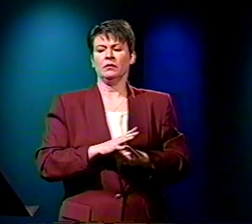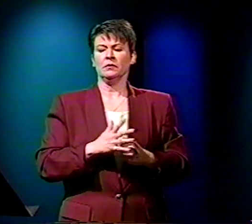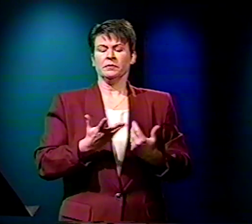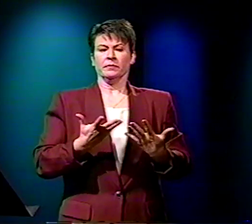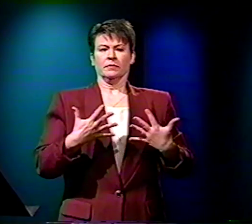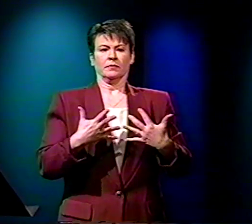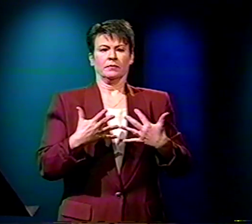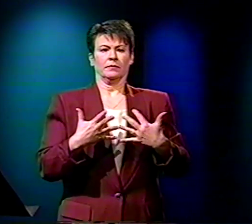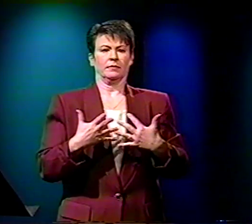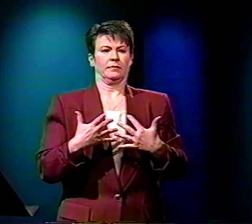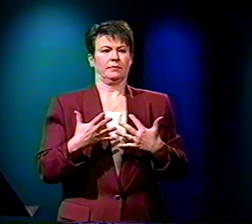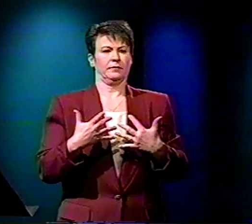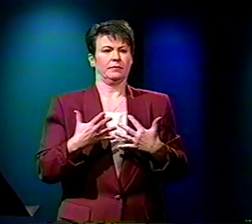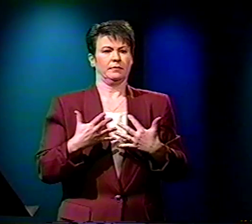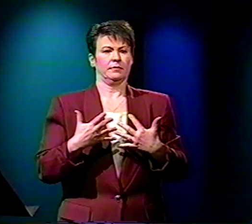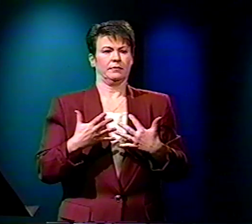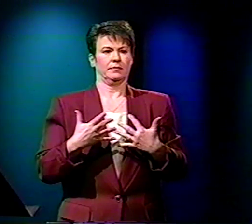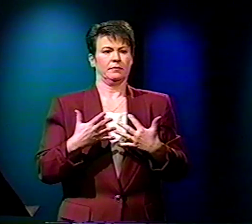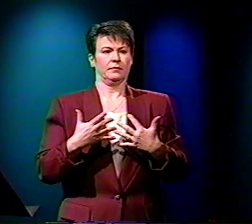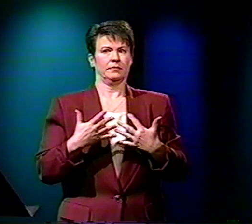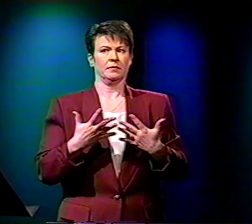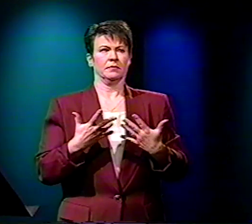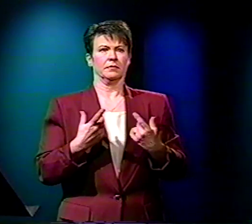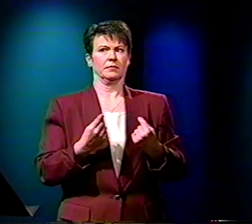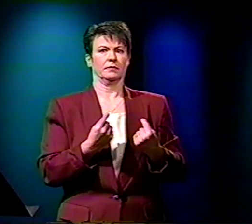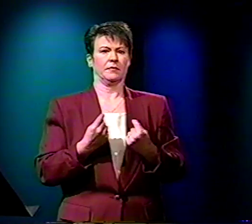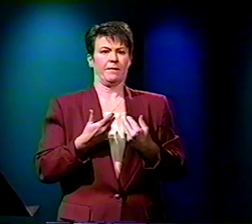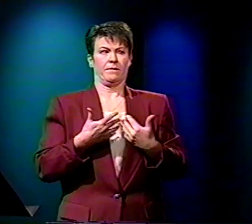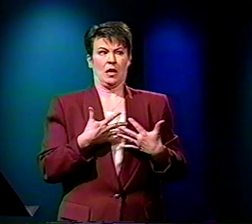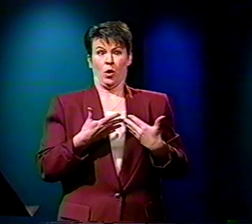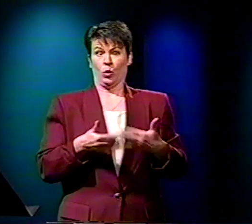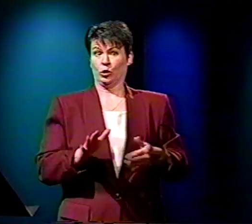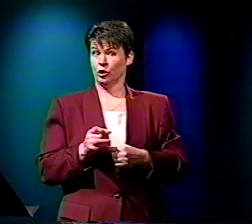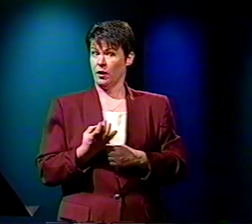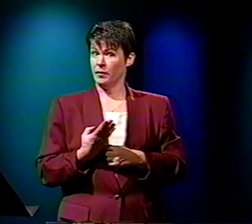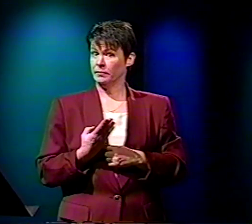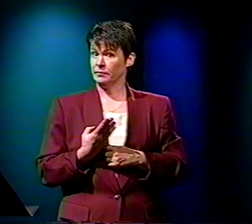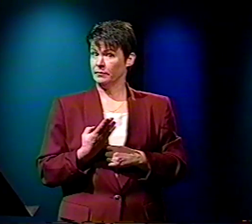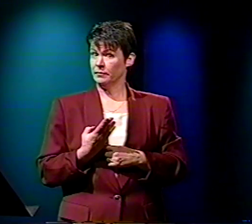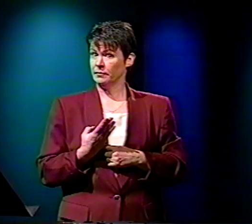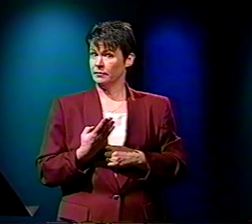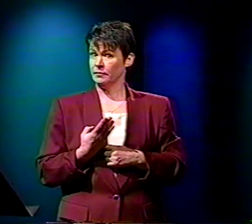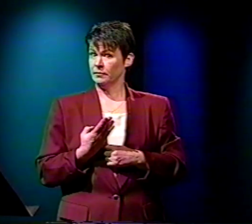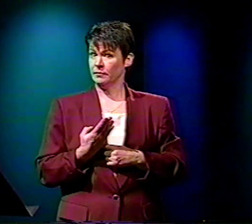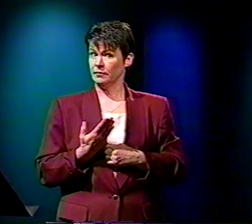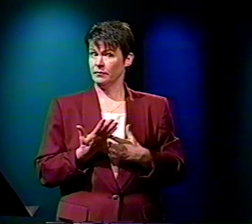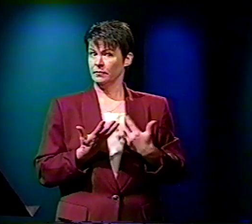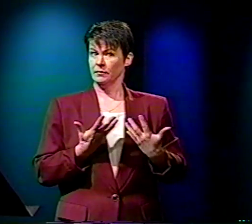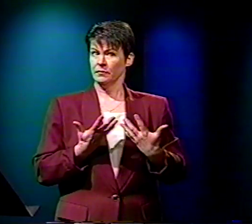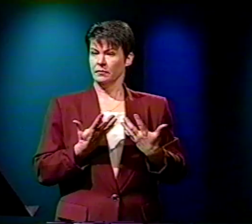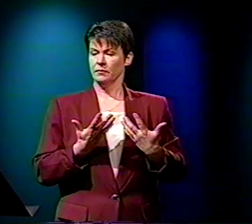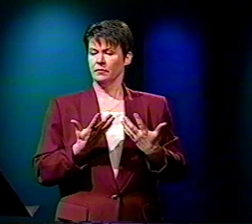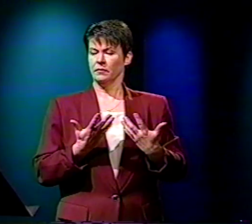there? And there's a lot of stress tied to that and a lot of fear. I mean, they don't know what to do. They begin to fear loss of their own job.